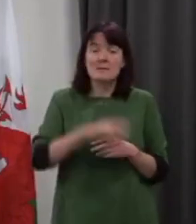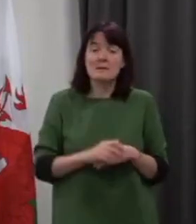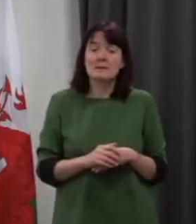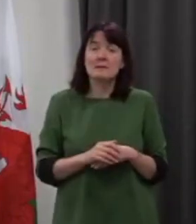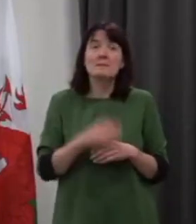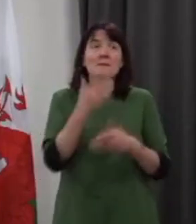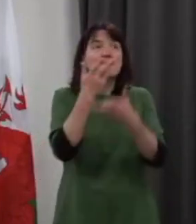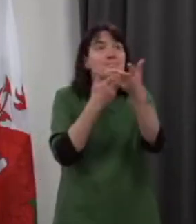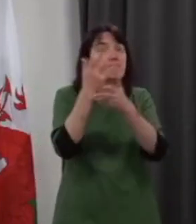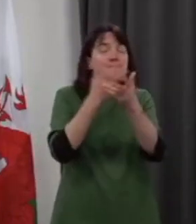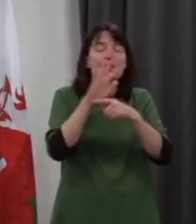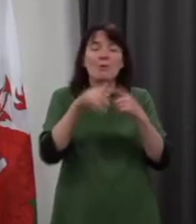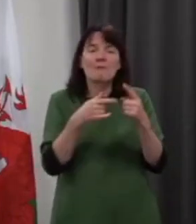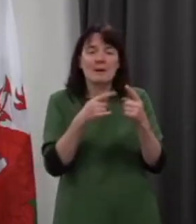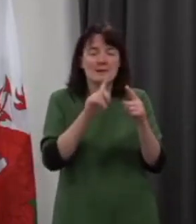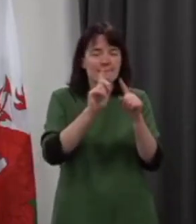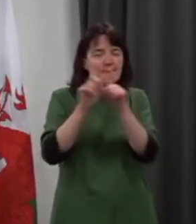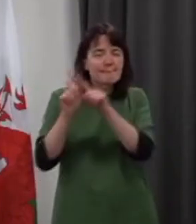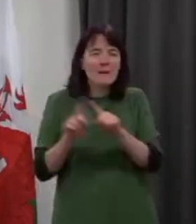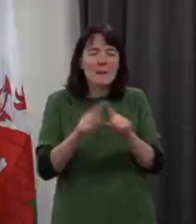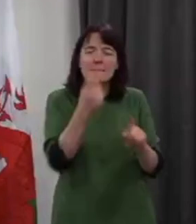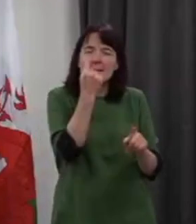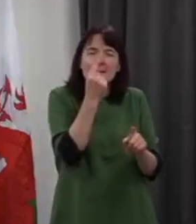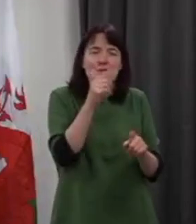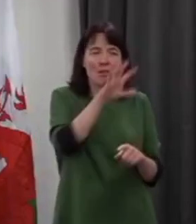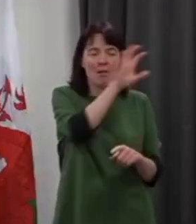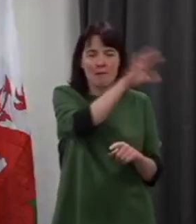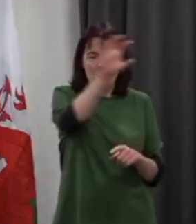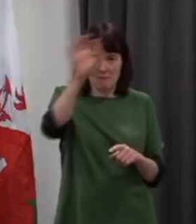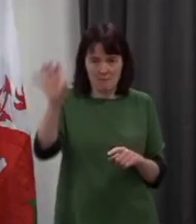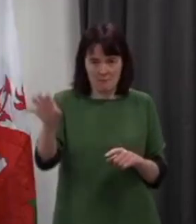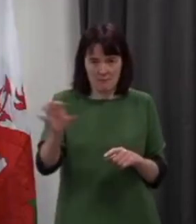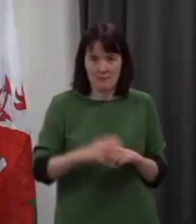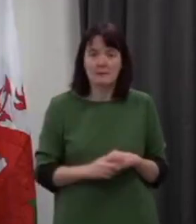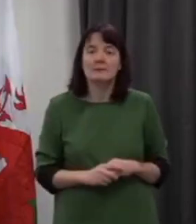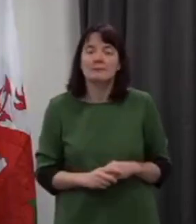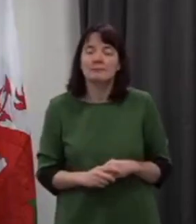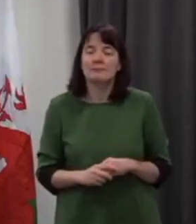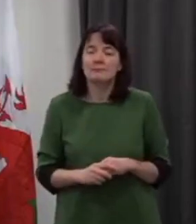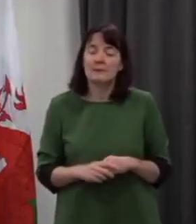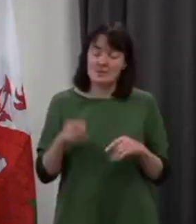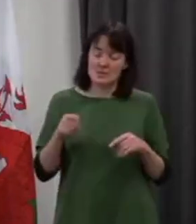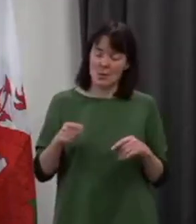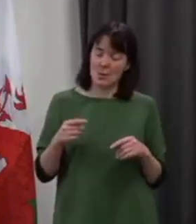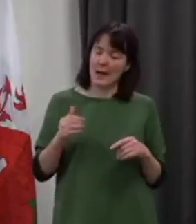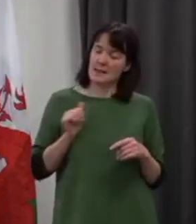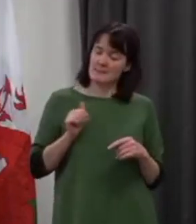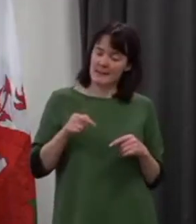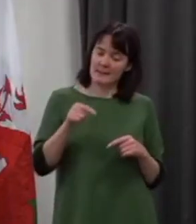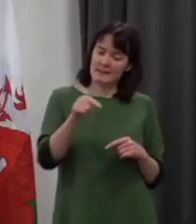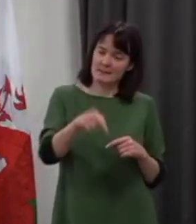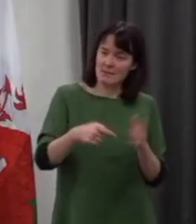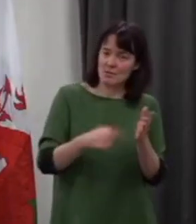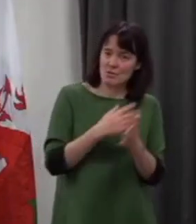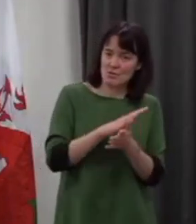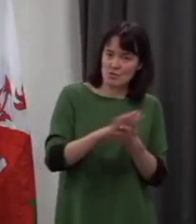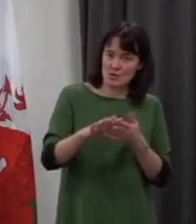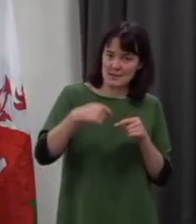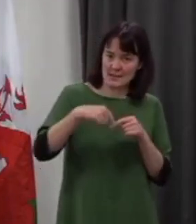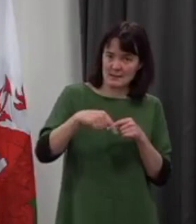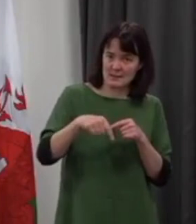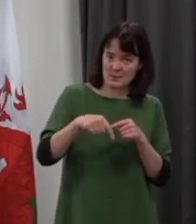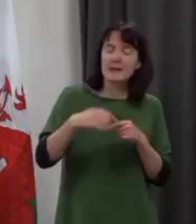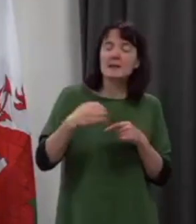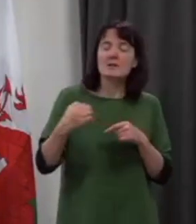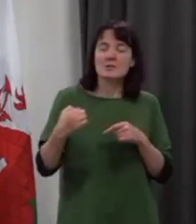about a variety of sites. So on Thursday this week, I expect to describe across the whole country